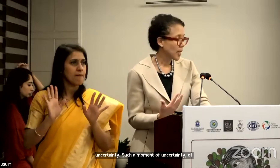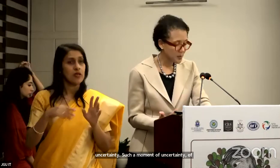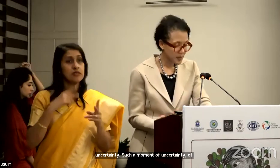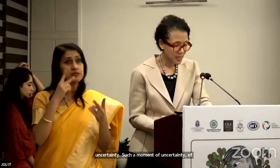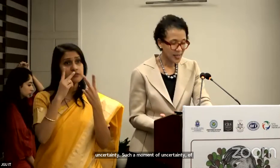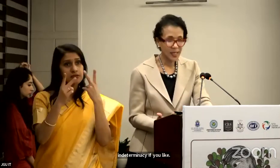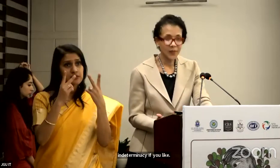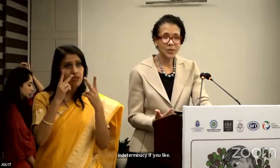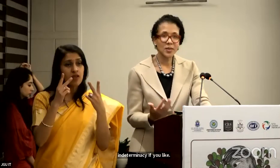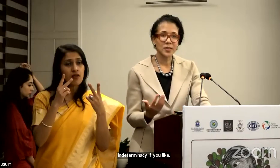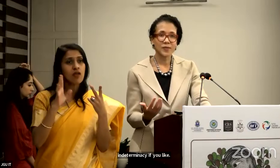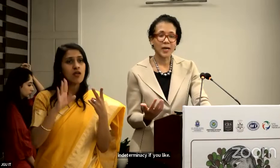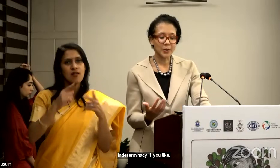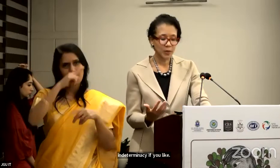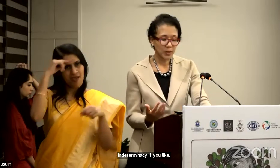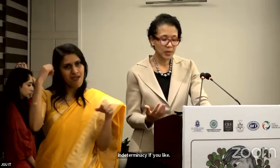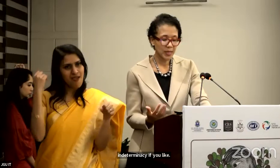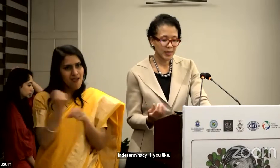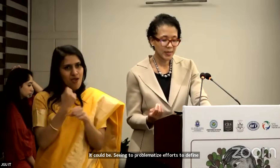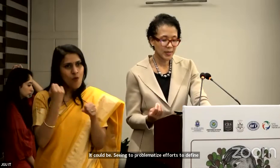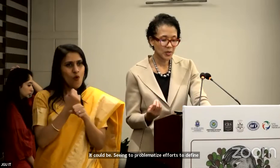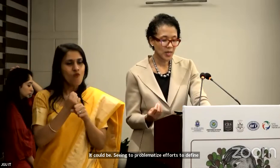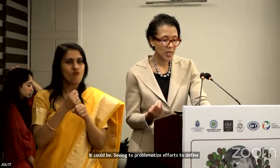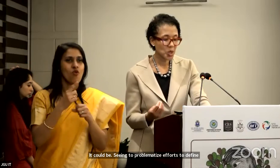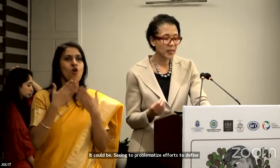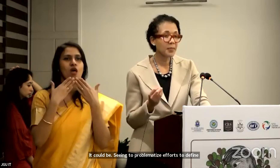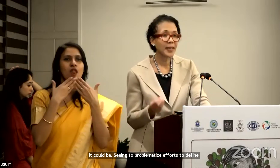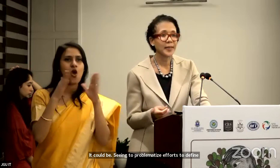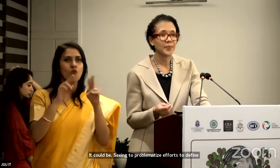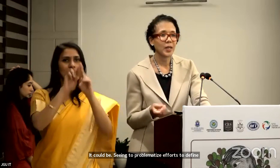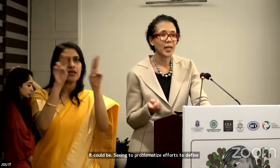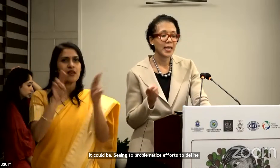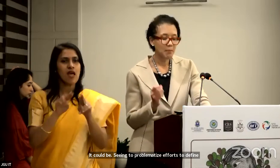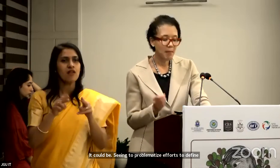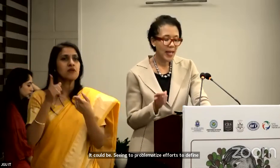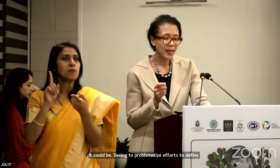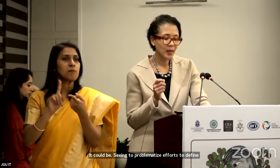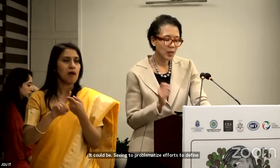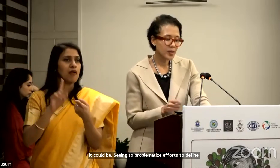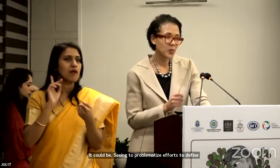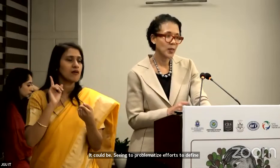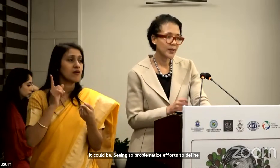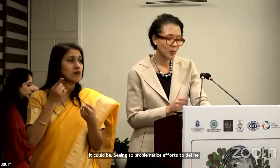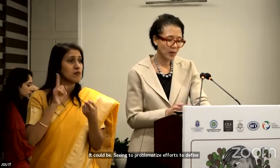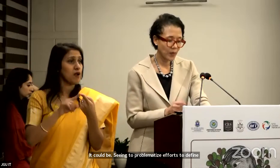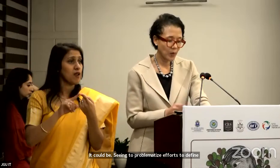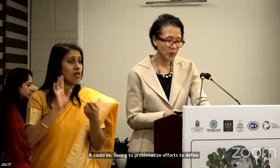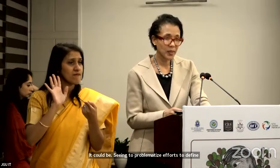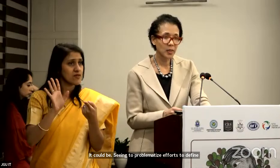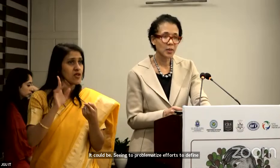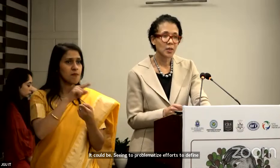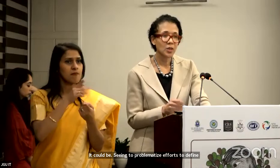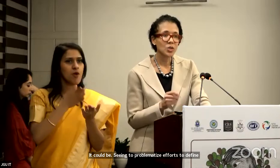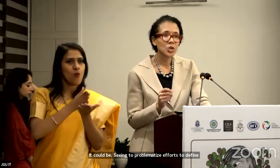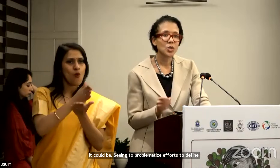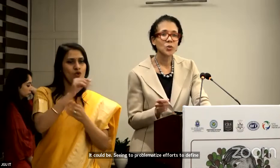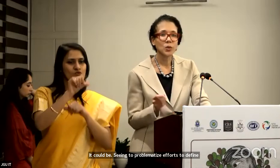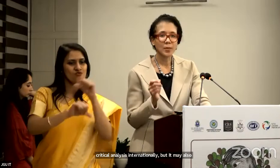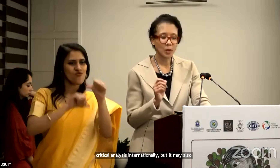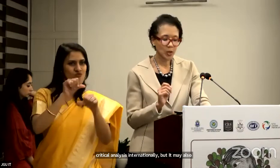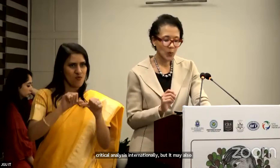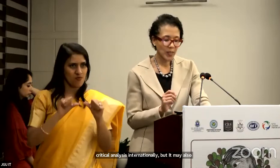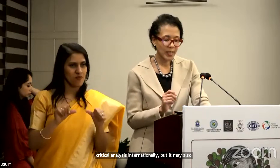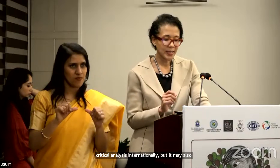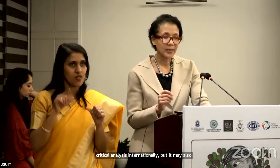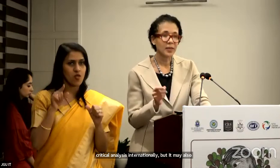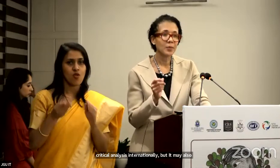to problematize efforts to define critical analysis internationally, but it may also point the way forward to a